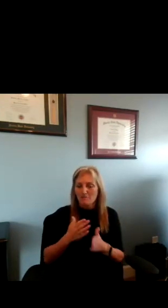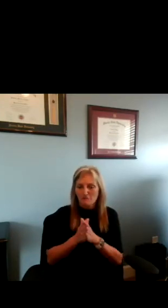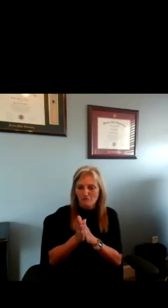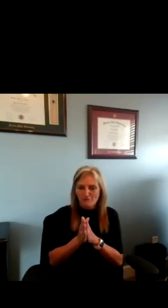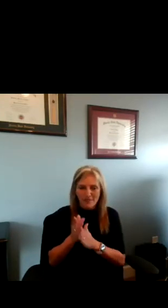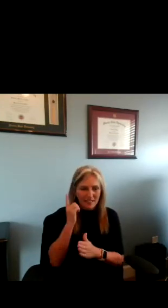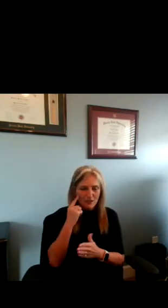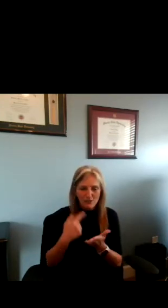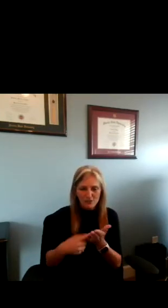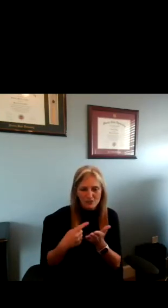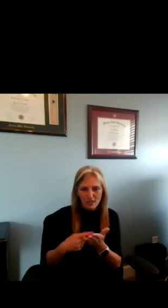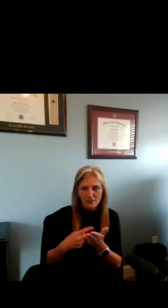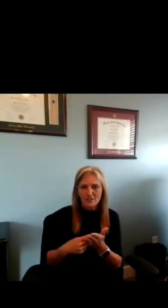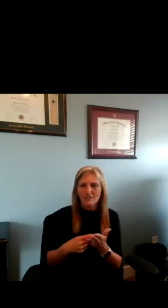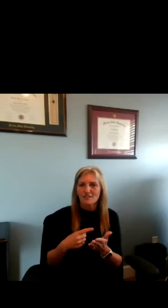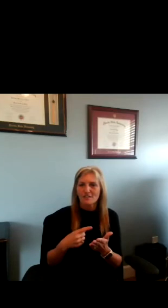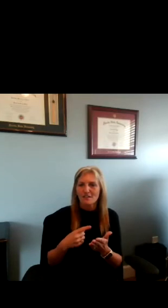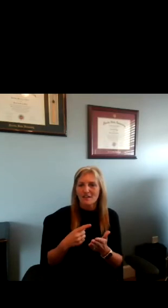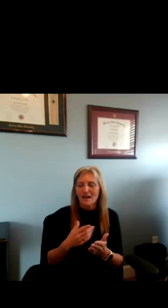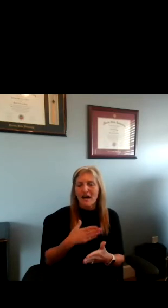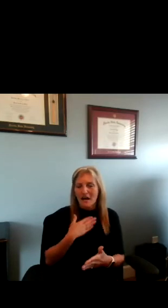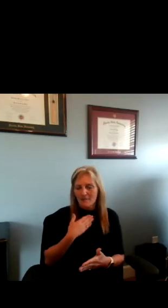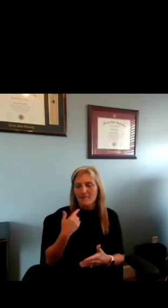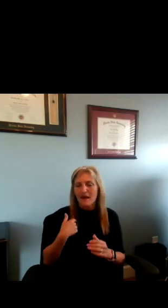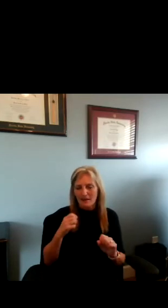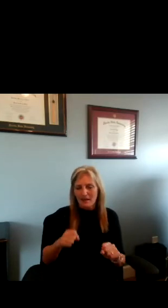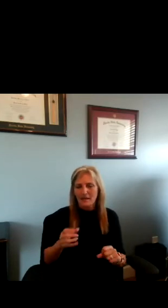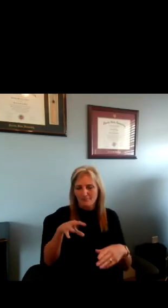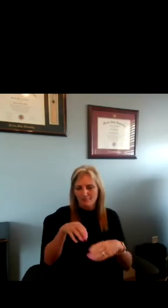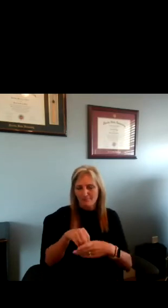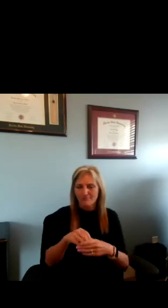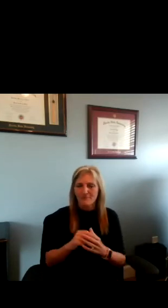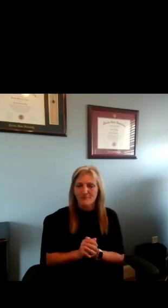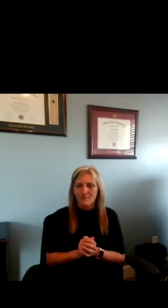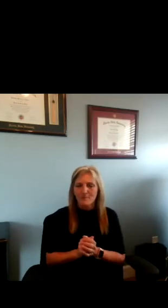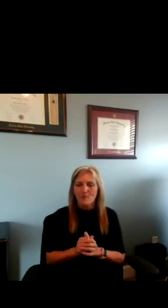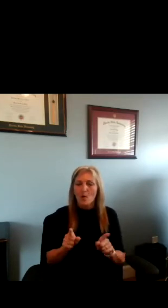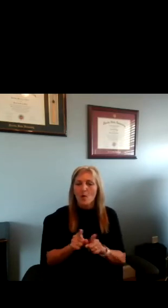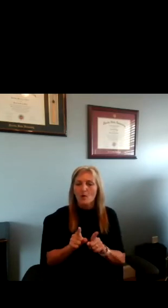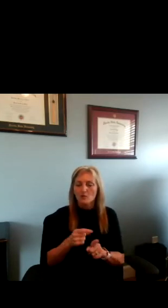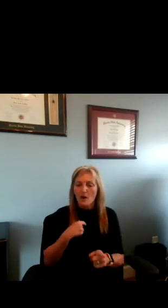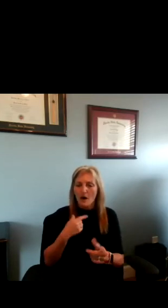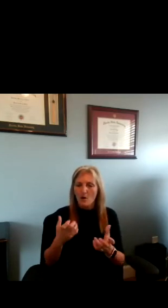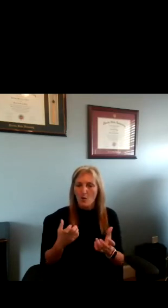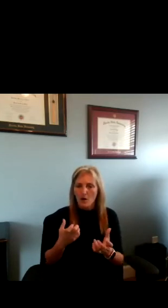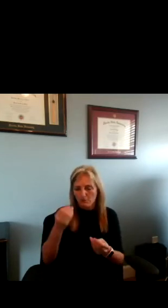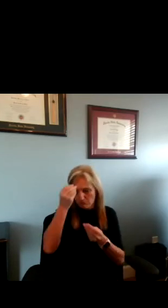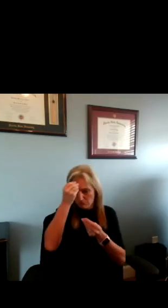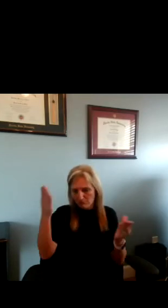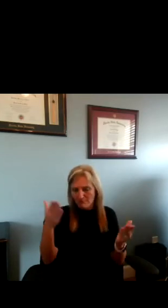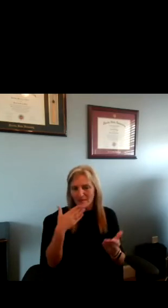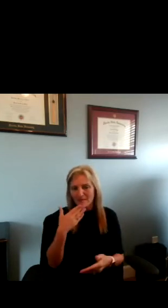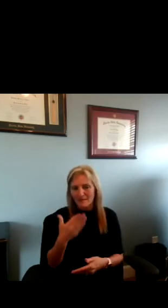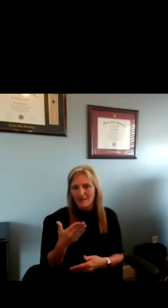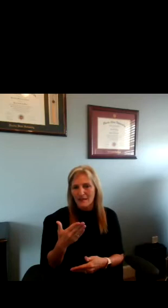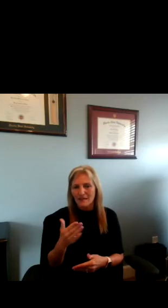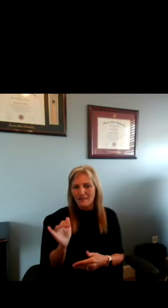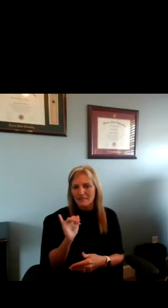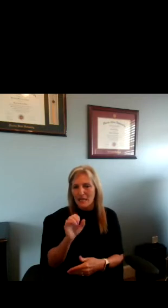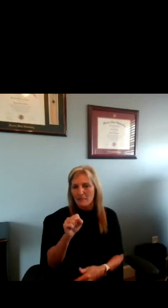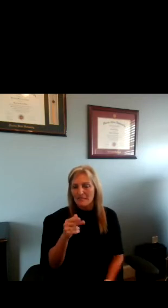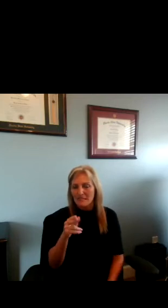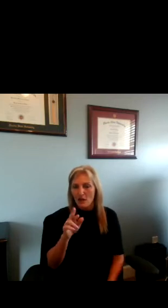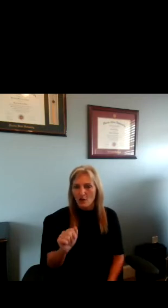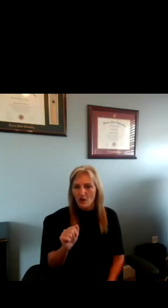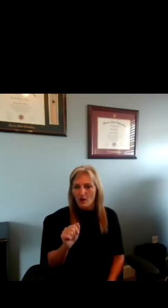the discussion this afternoon. I'm so glad that I can participate. I also want to echo the thanks that Sarah